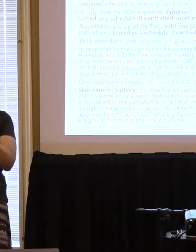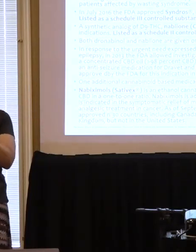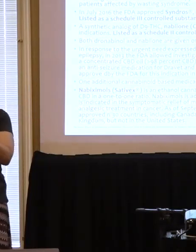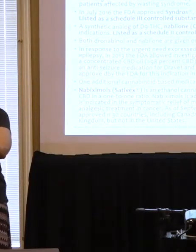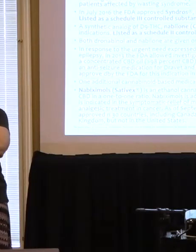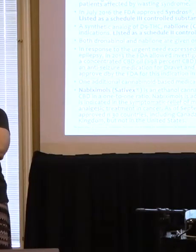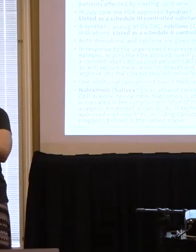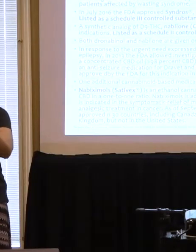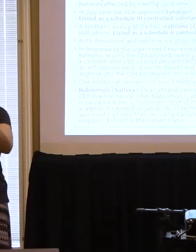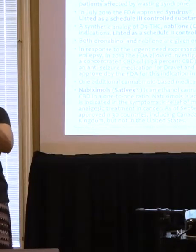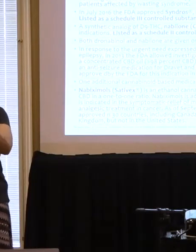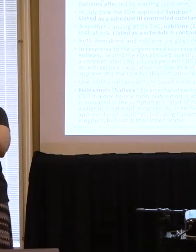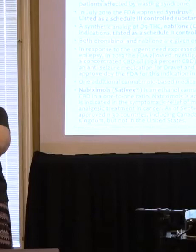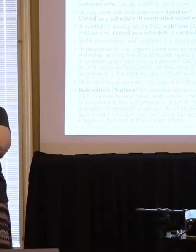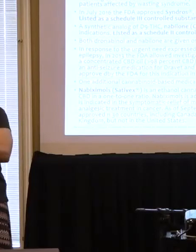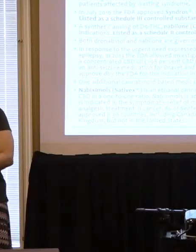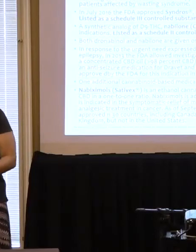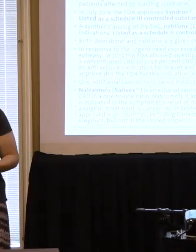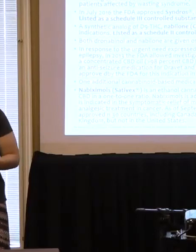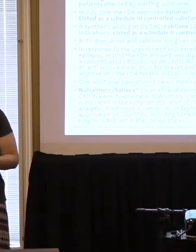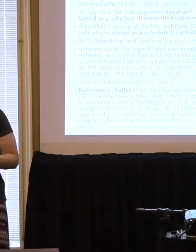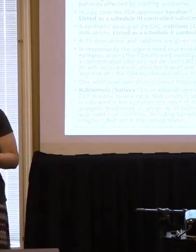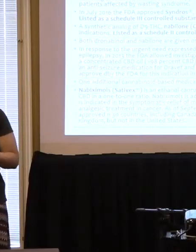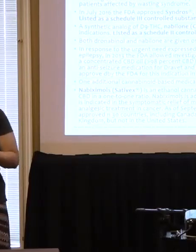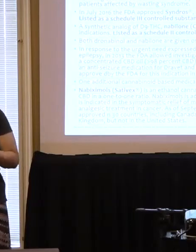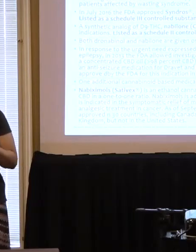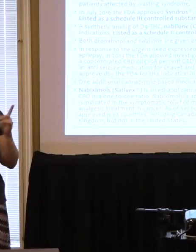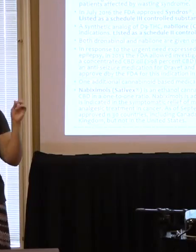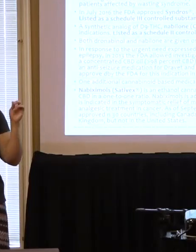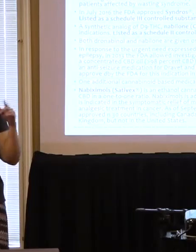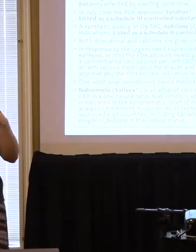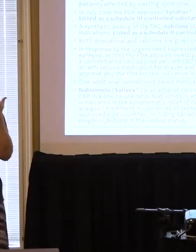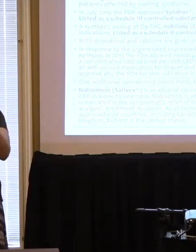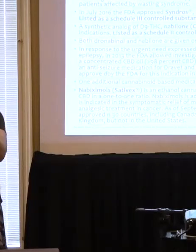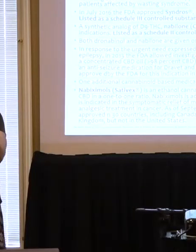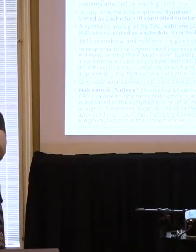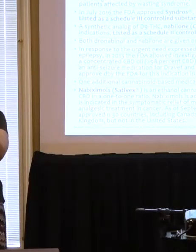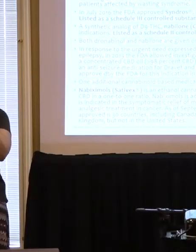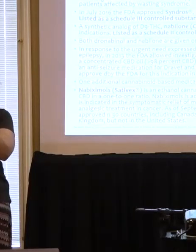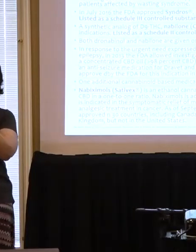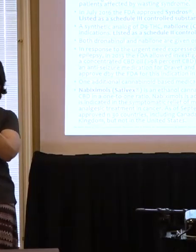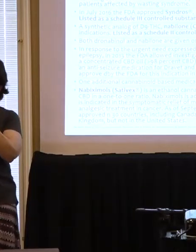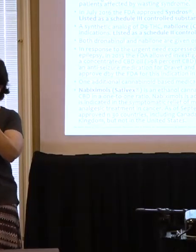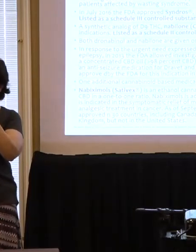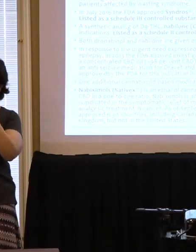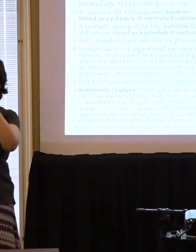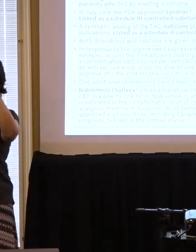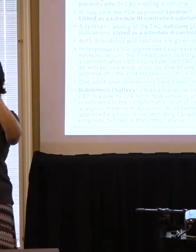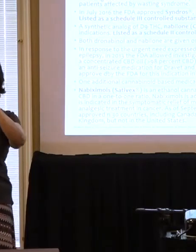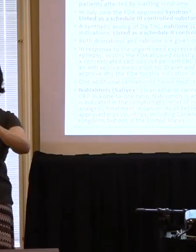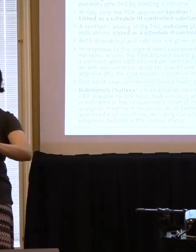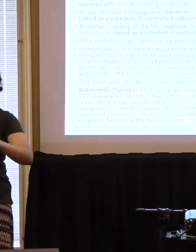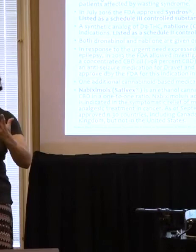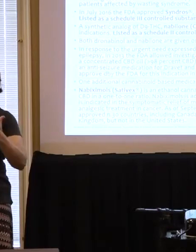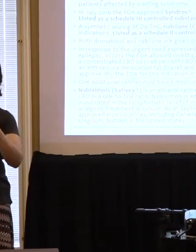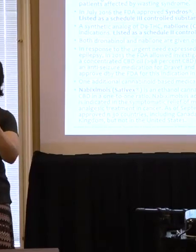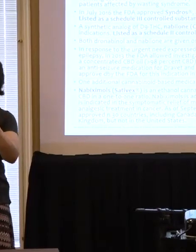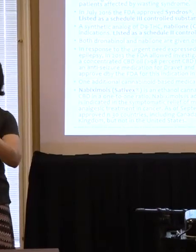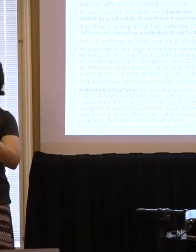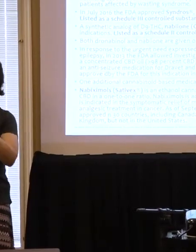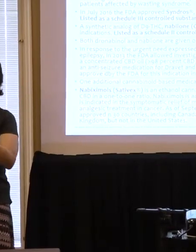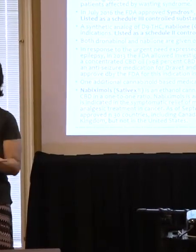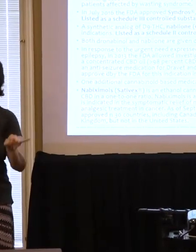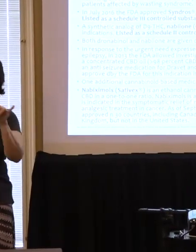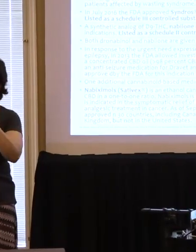once, hopefully, it will get approved. So what all these medications have in common is they've all gone through